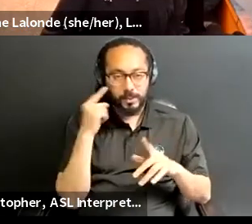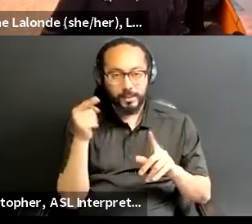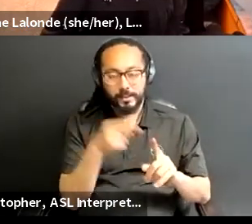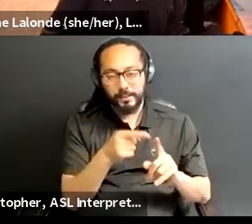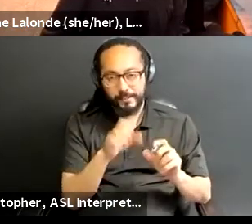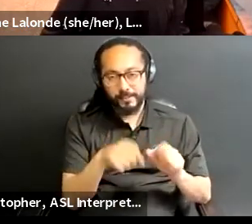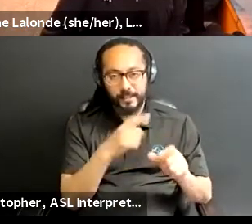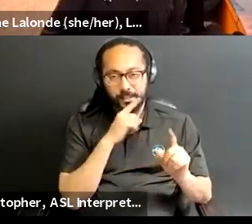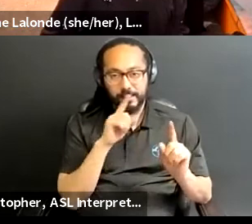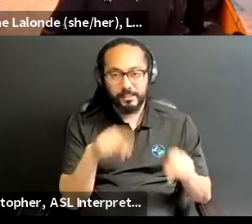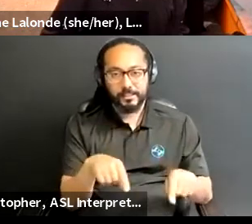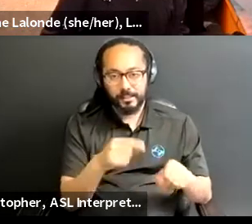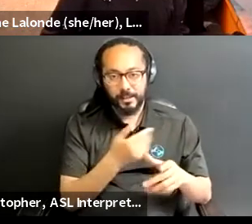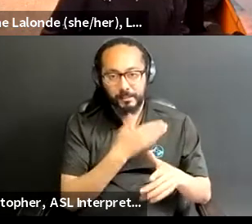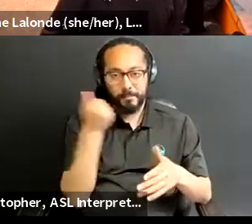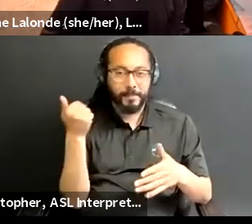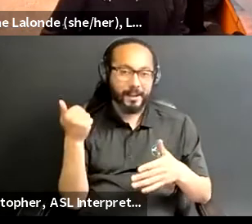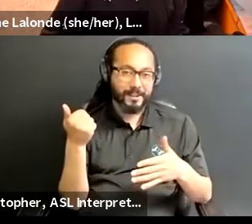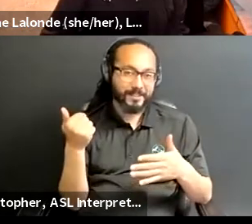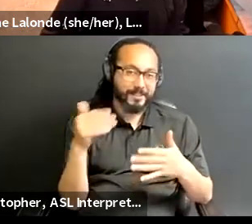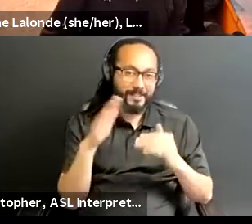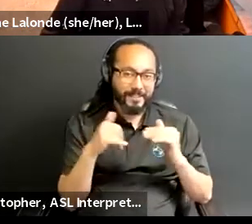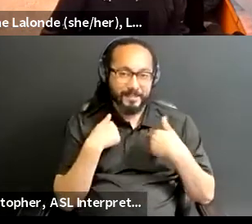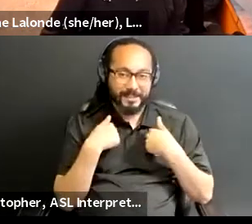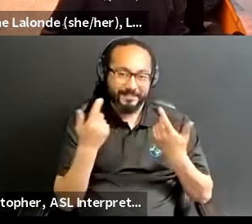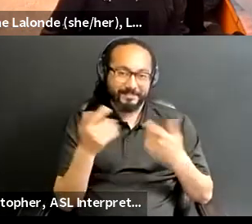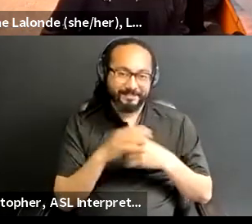it in a better format than myself.